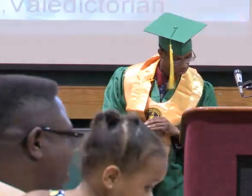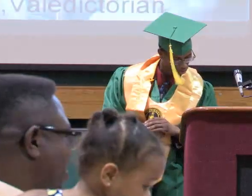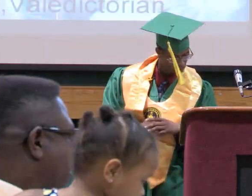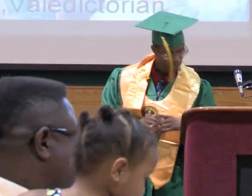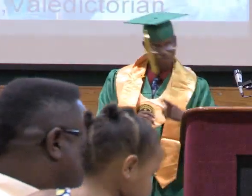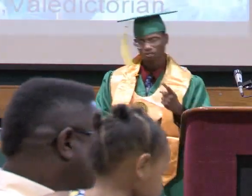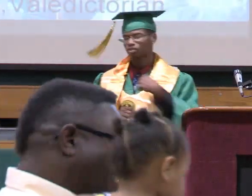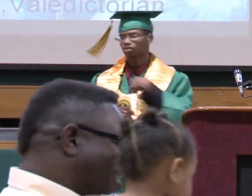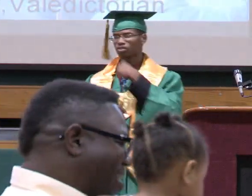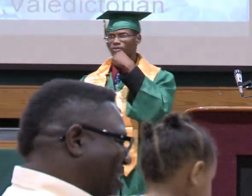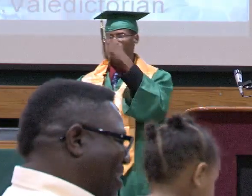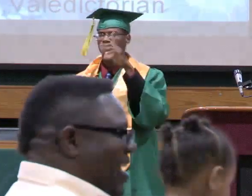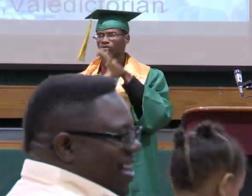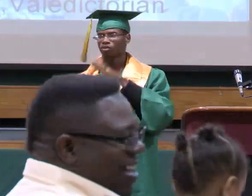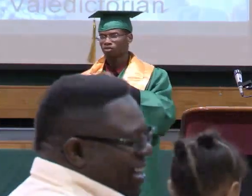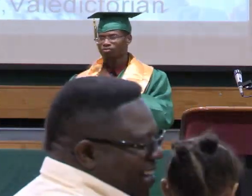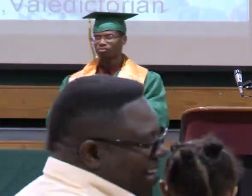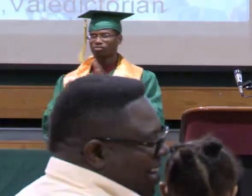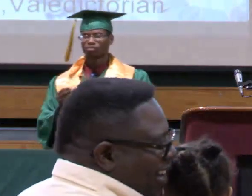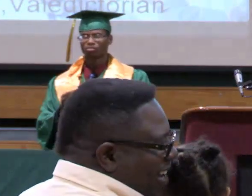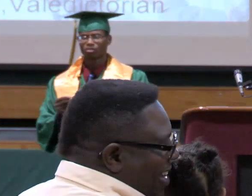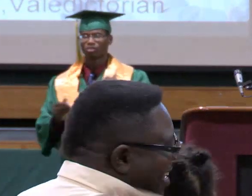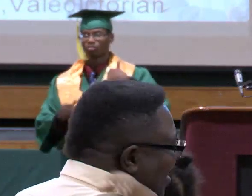It's just been a critical time in my life being here.